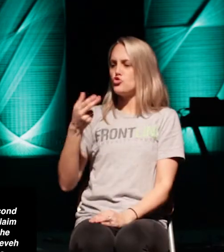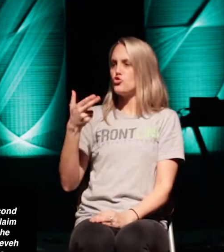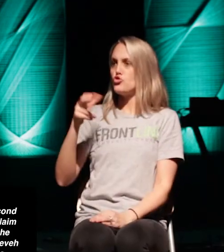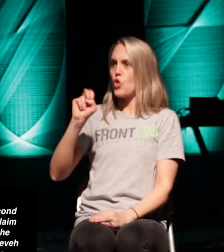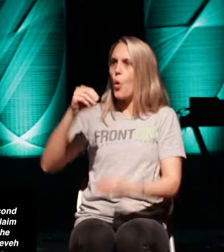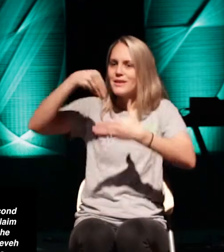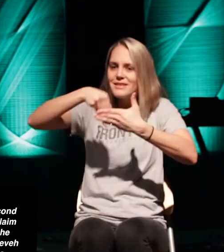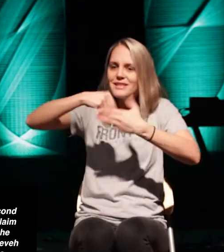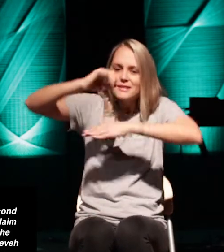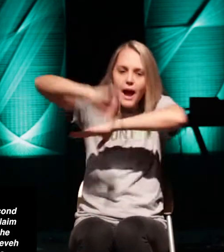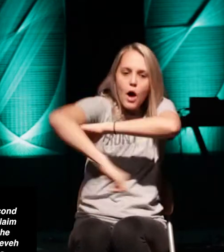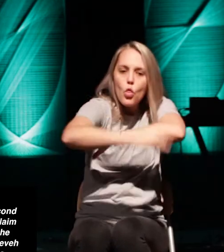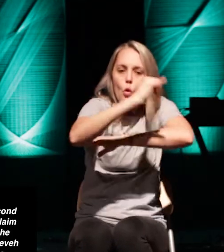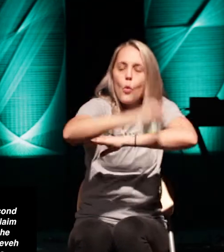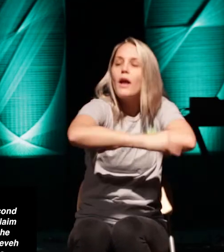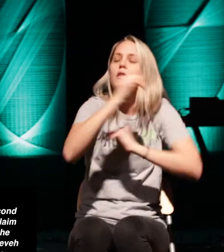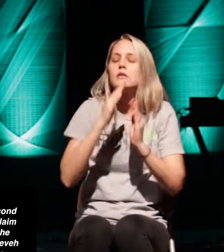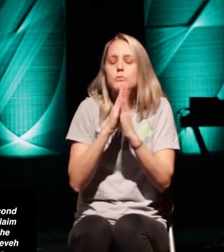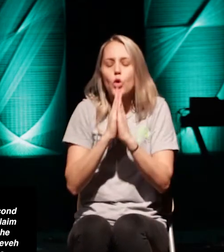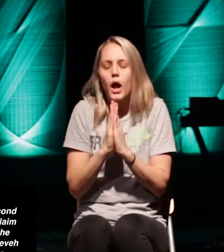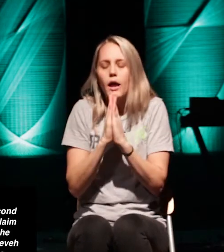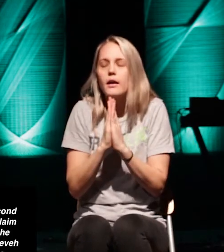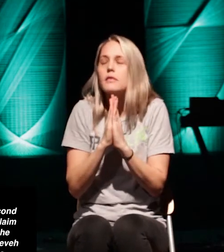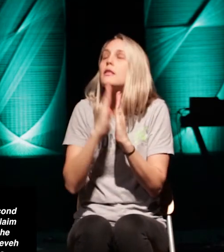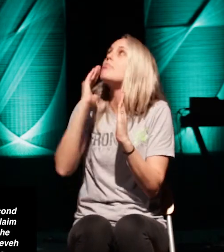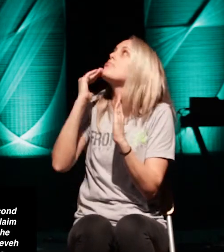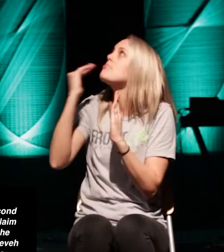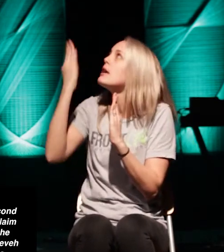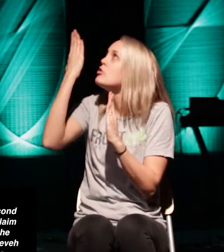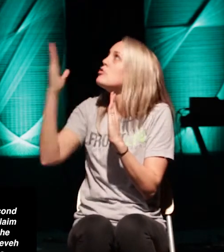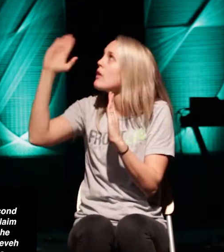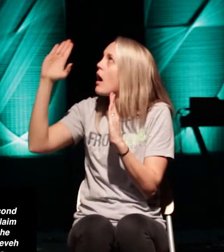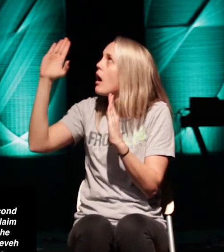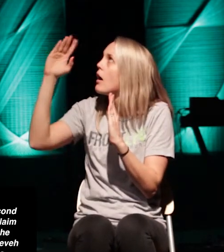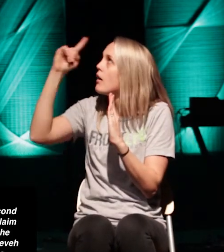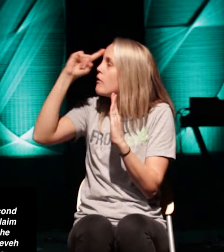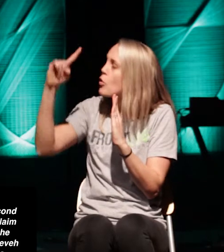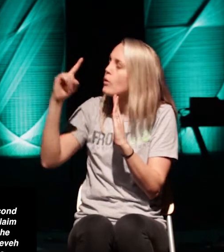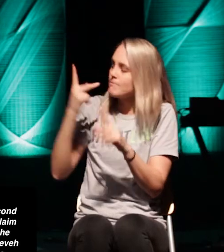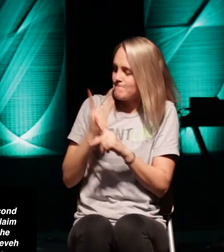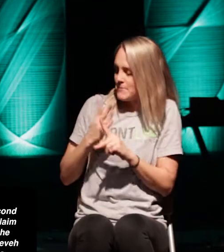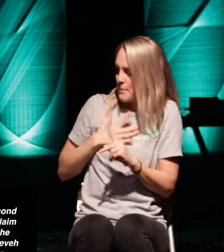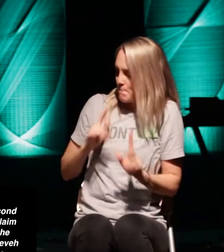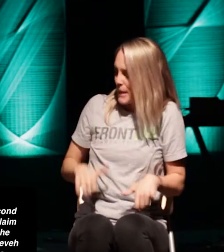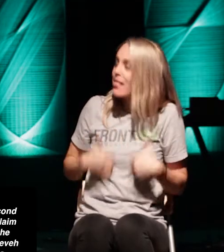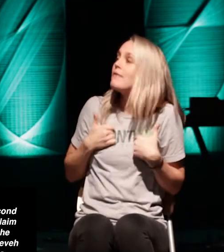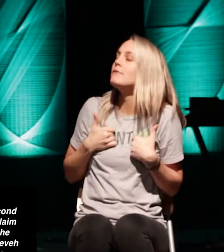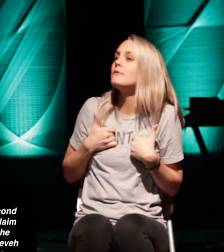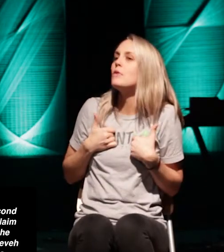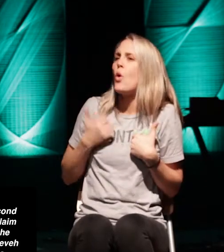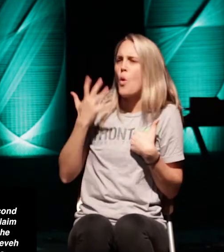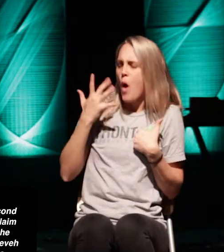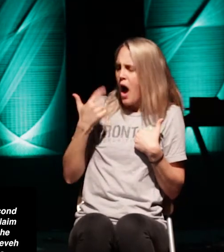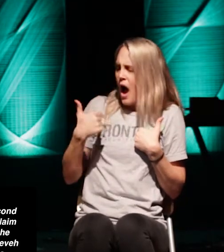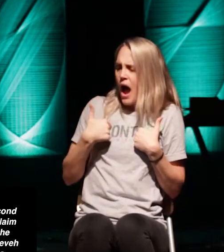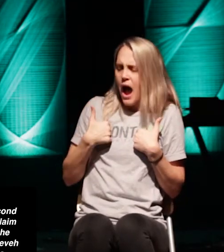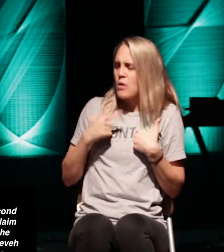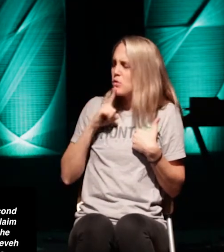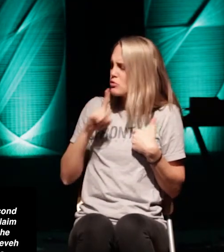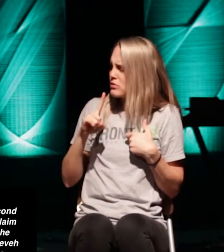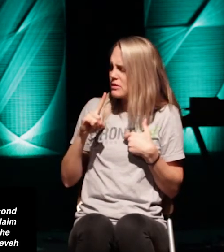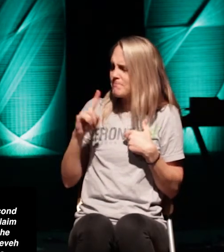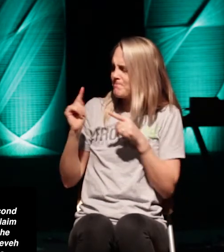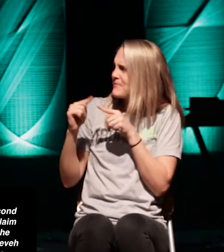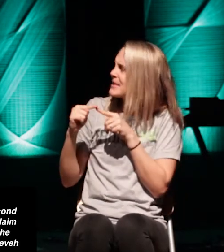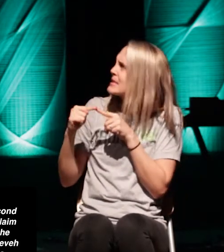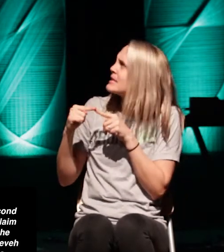this, God, thank you for sparing my life. Because I was so against you and I wanted to run so far